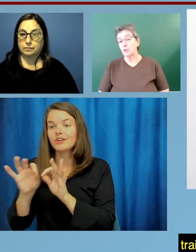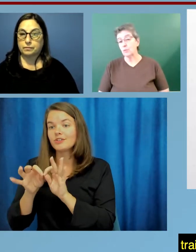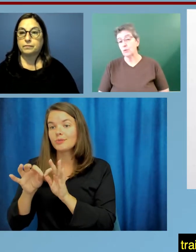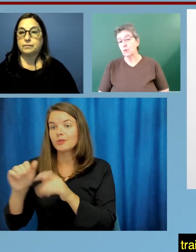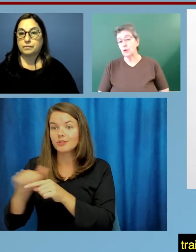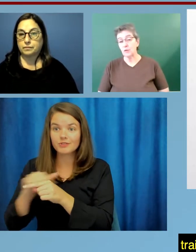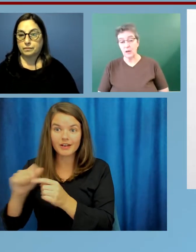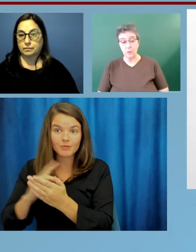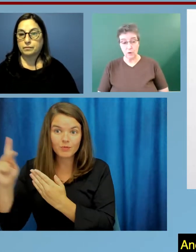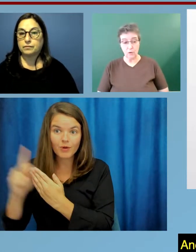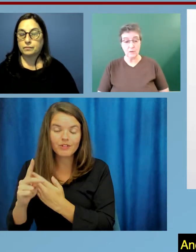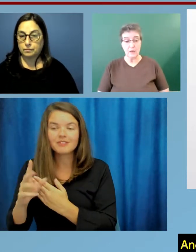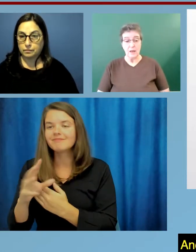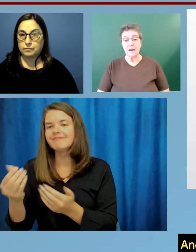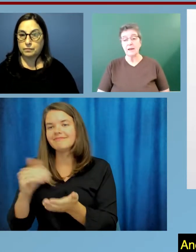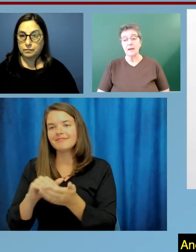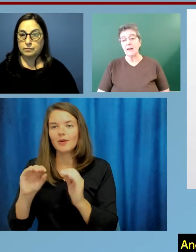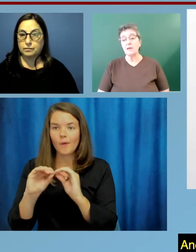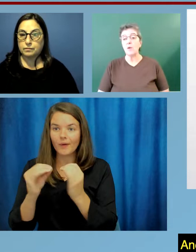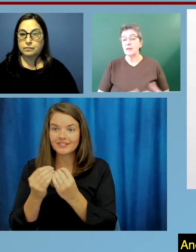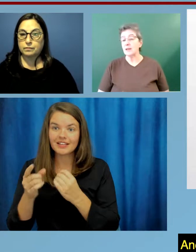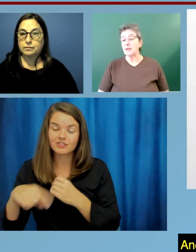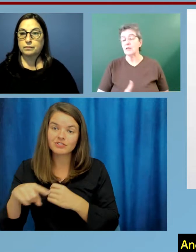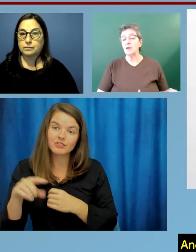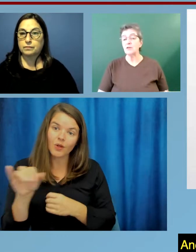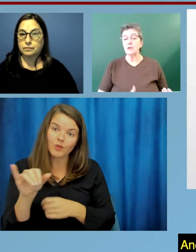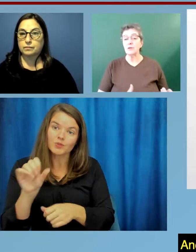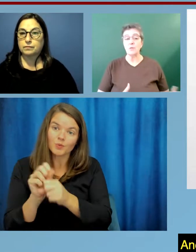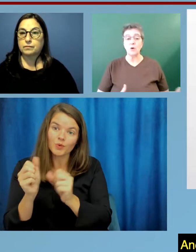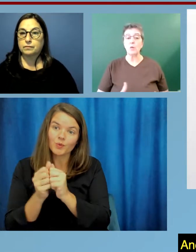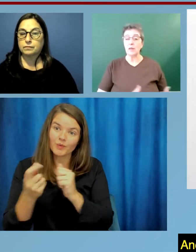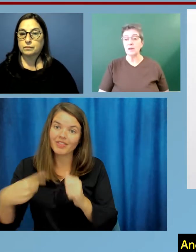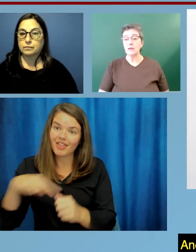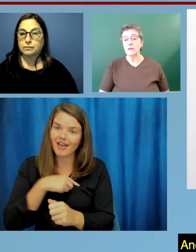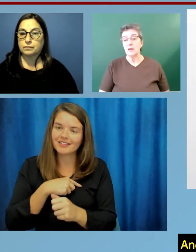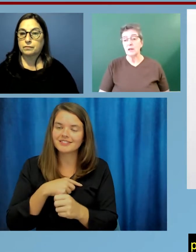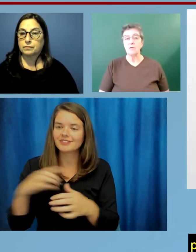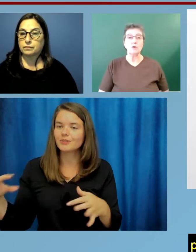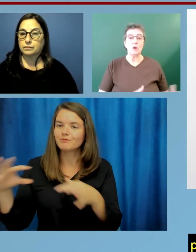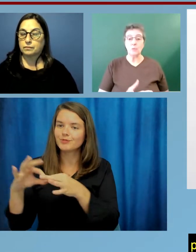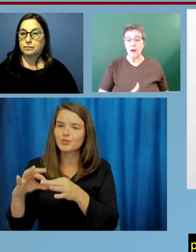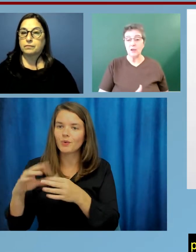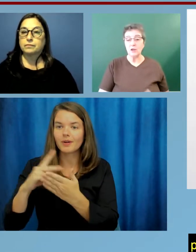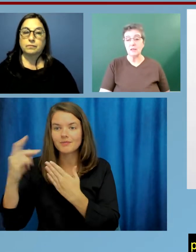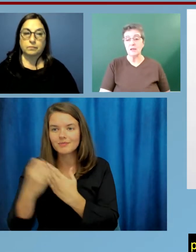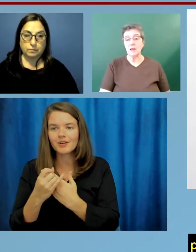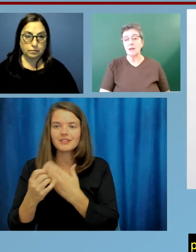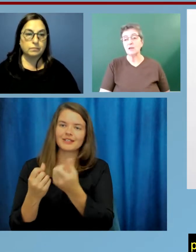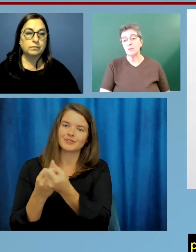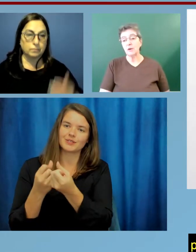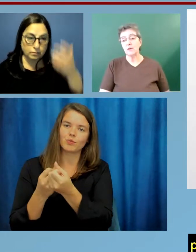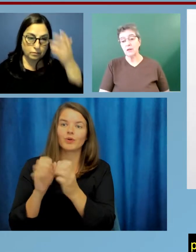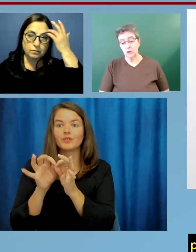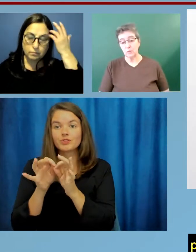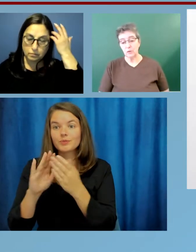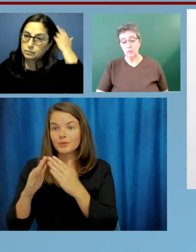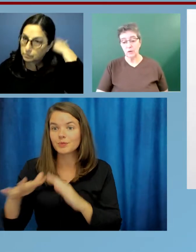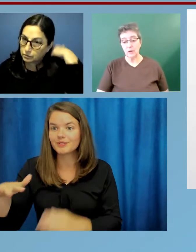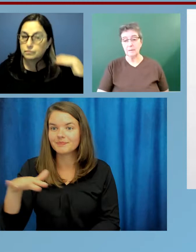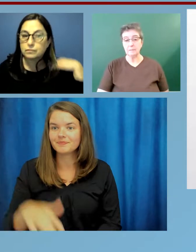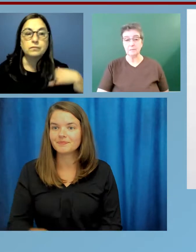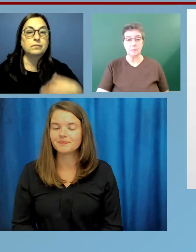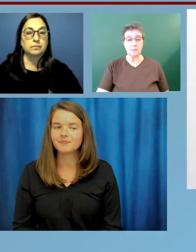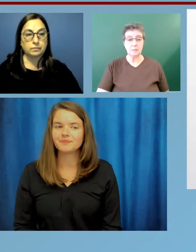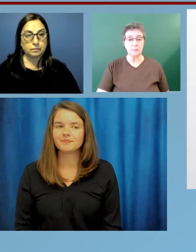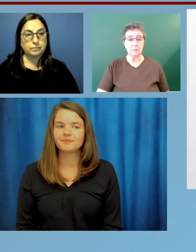classes or interpreter training programs. And again, organizations that also work with us for joint projects and in support of the interpreter